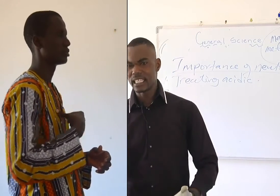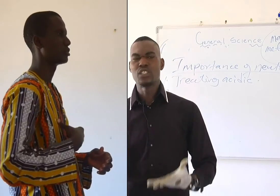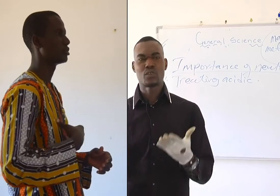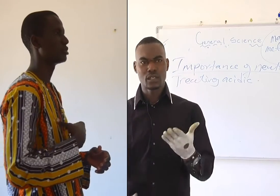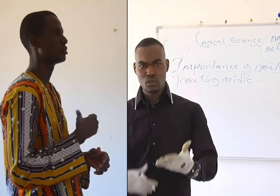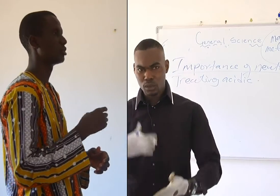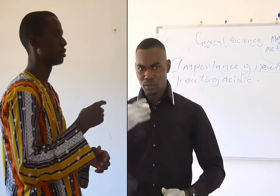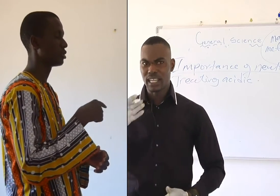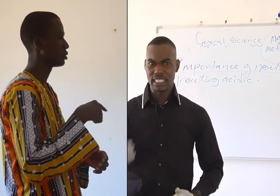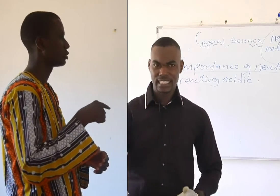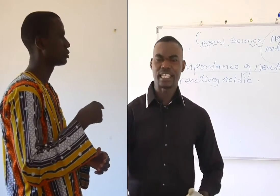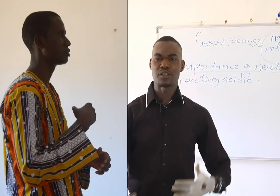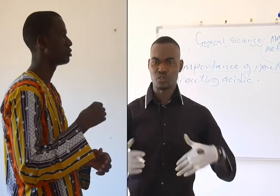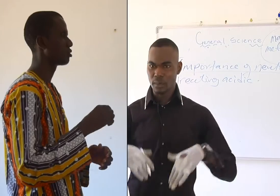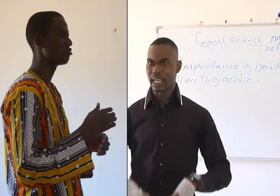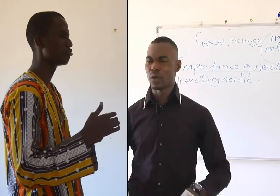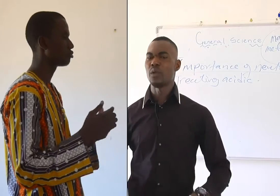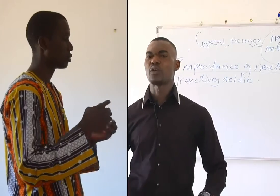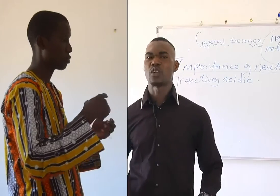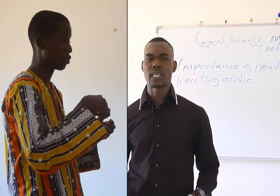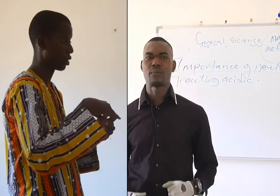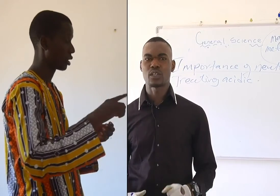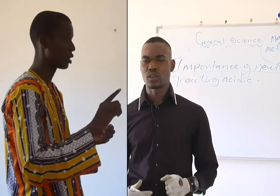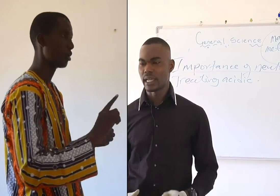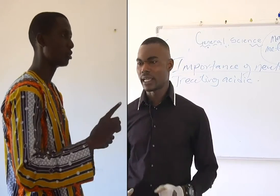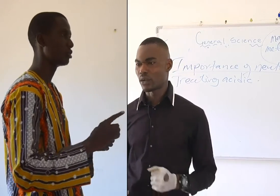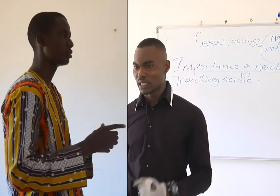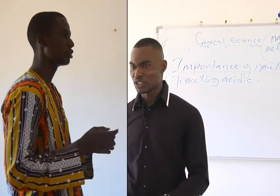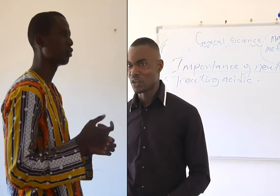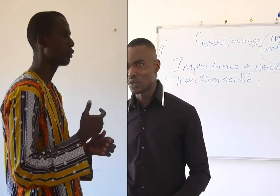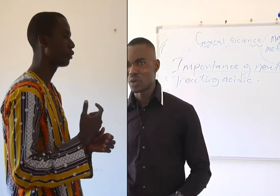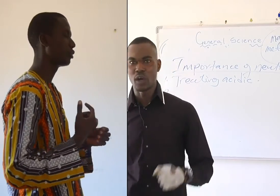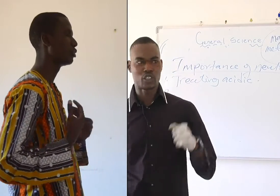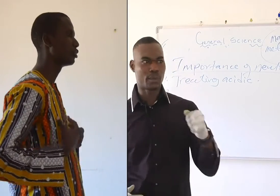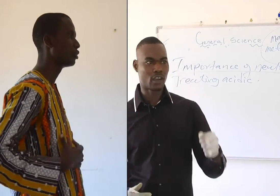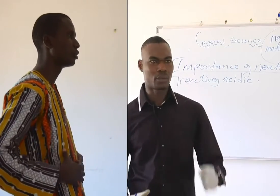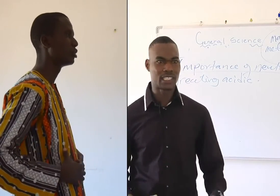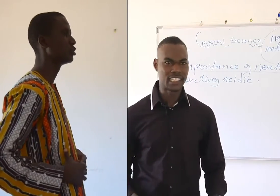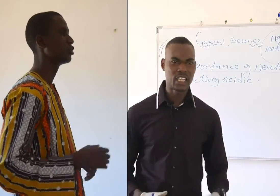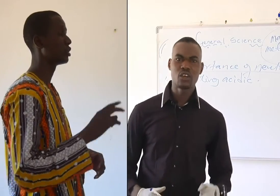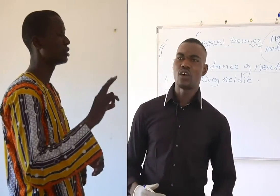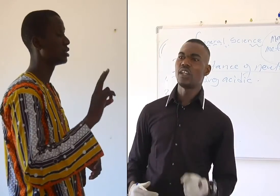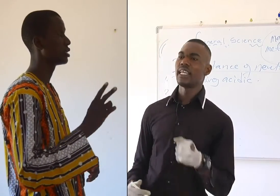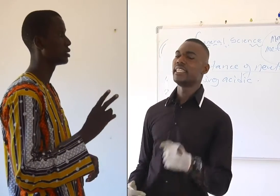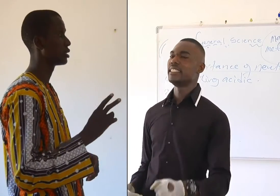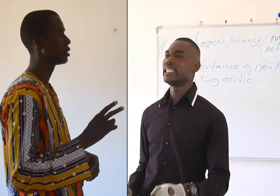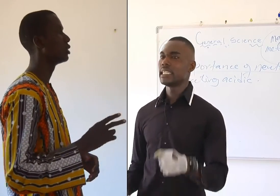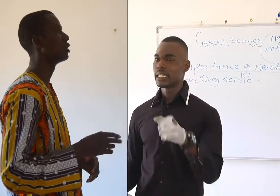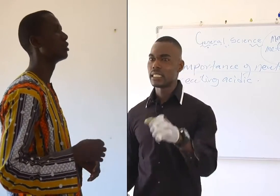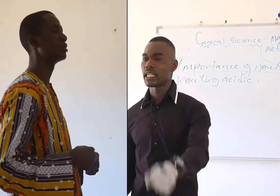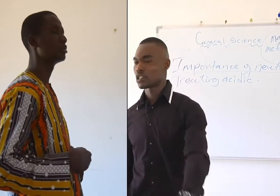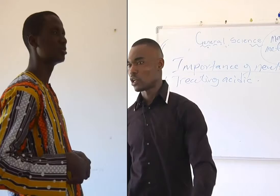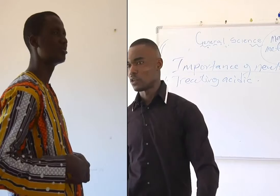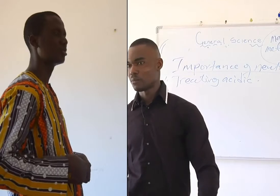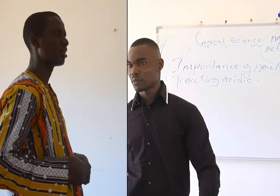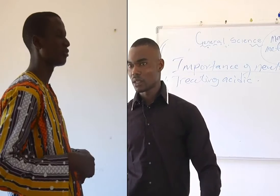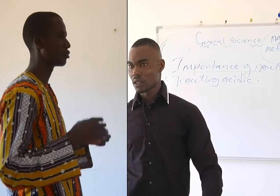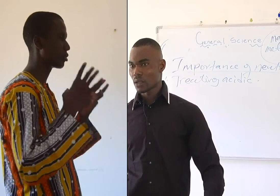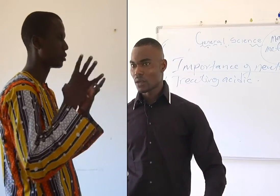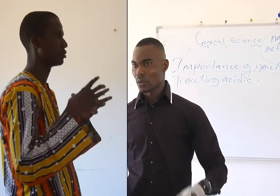that. So that too much of acid in the stomach will cause a condition or a stomach upset called